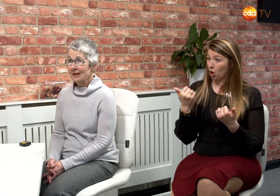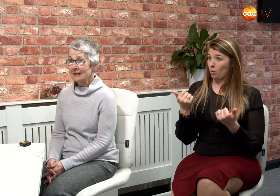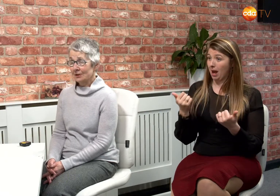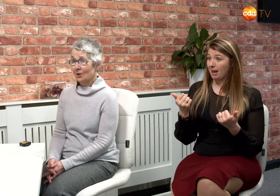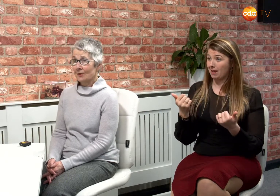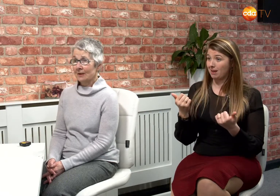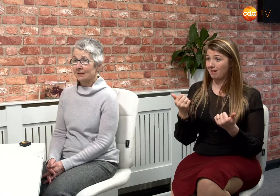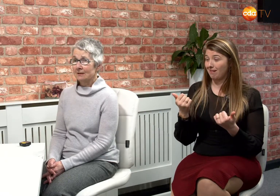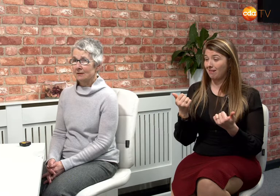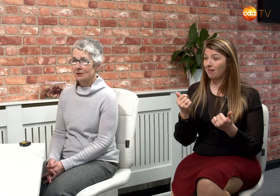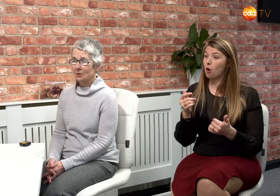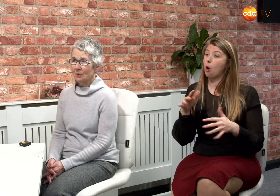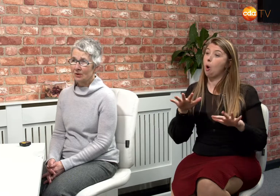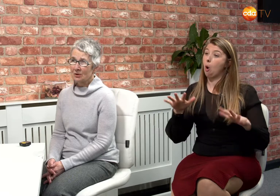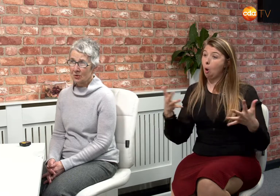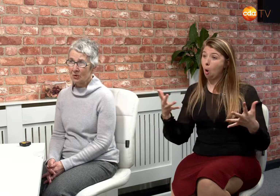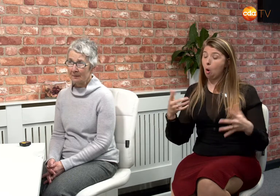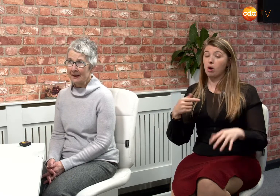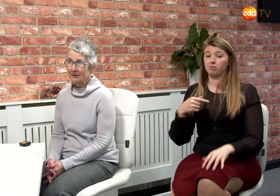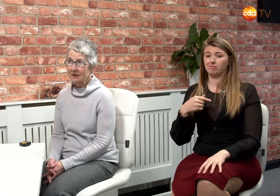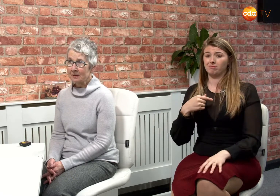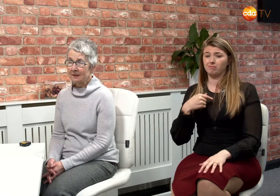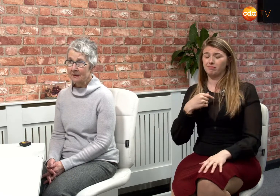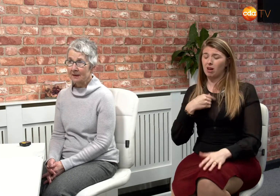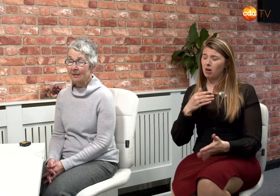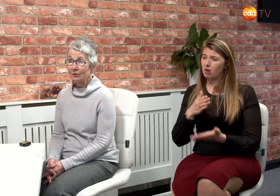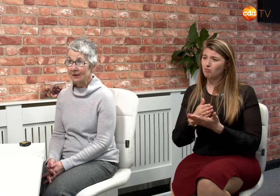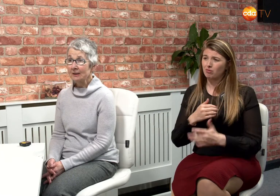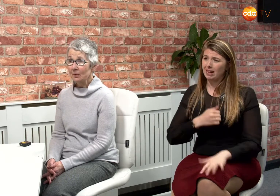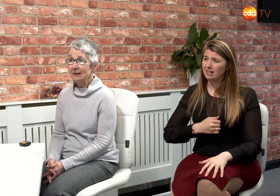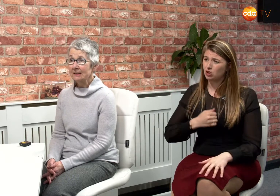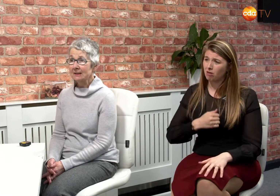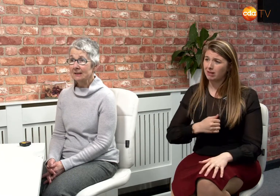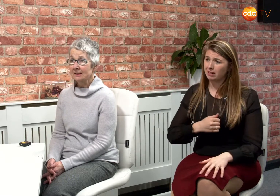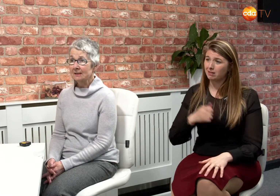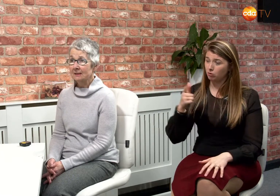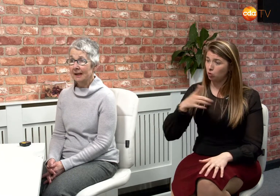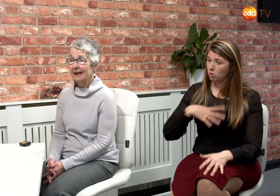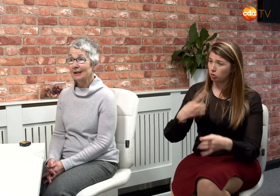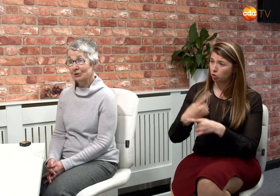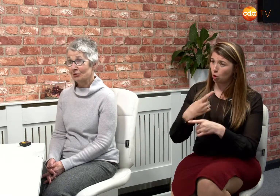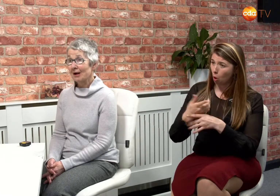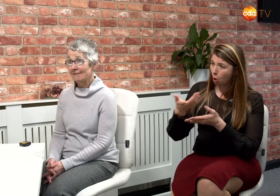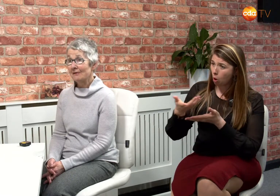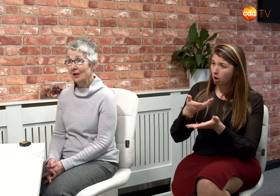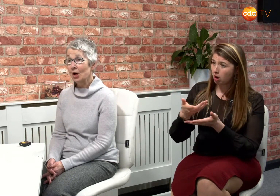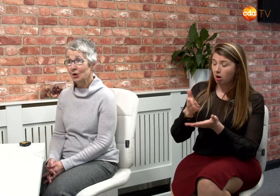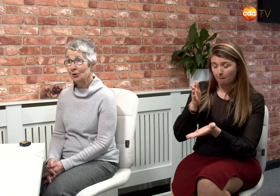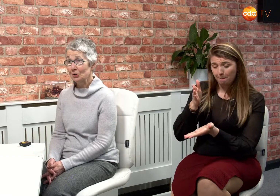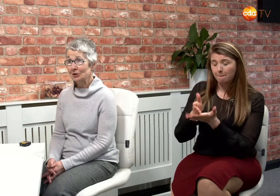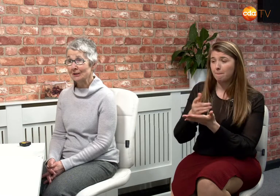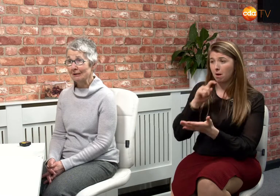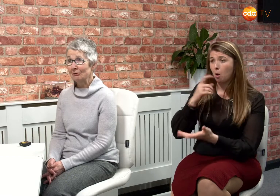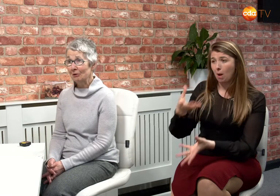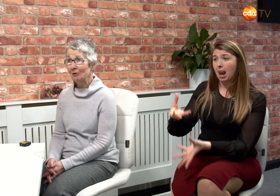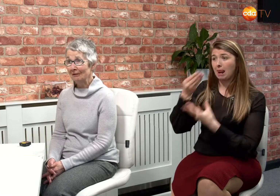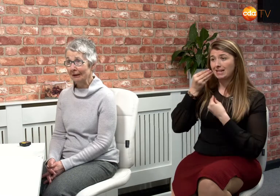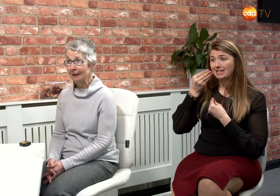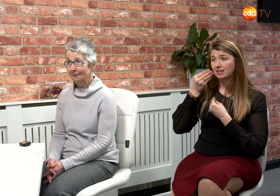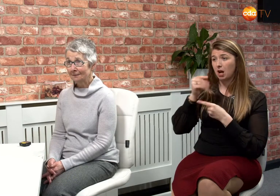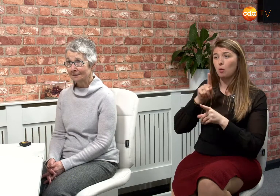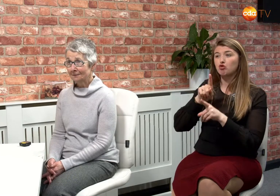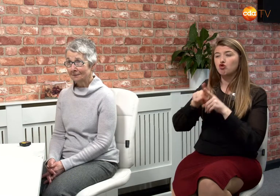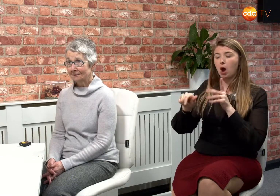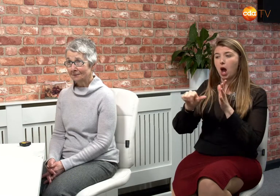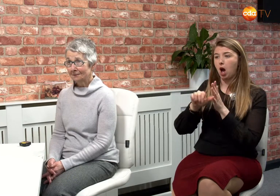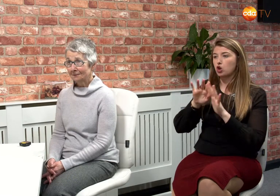Or, I'm really sorry. Do you want to talk about it a bit? I'm really willing to listen, and I'll try very hard not to say the wrong